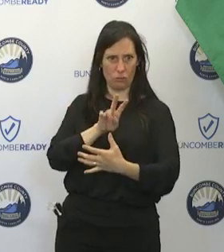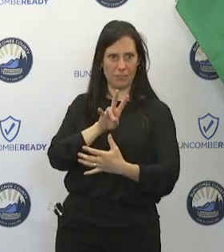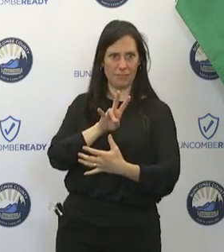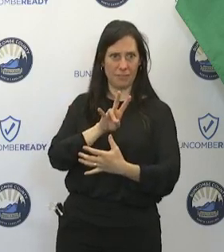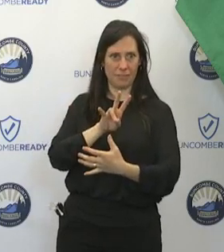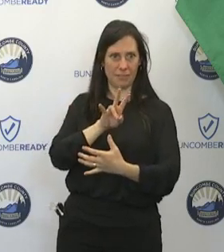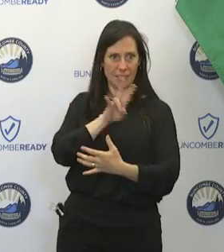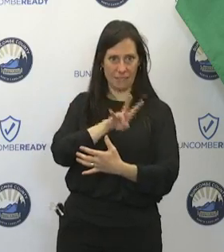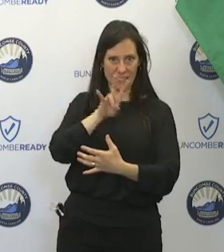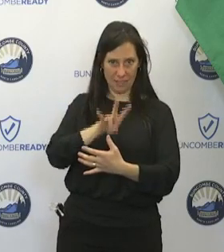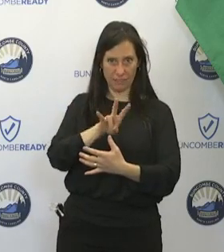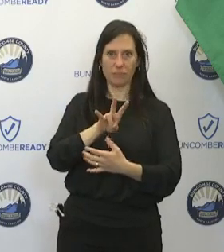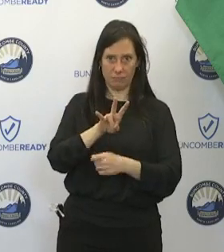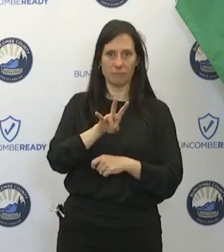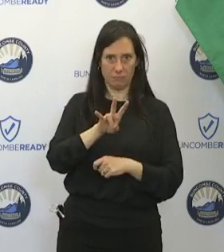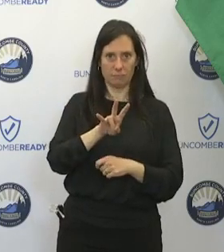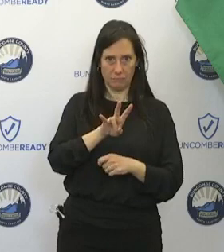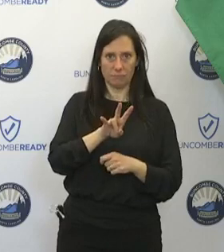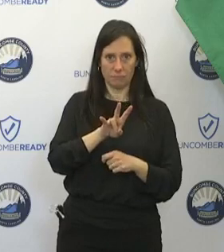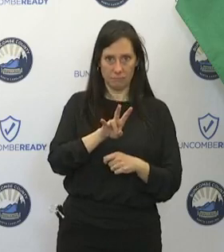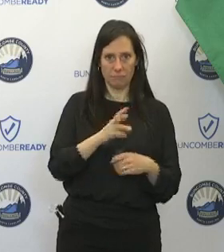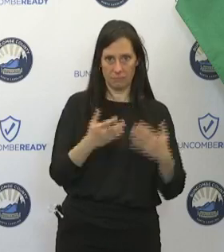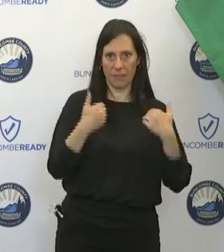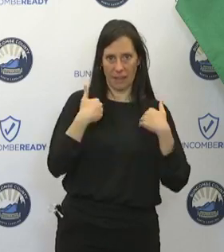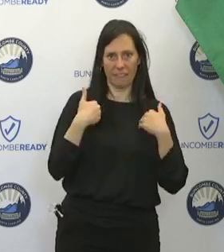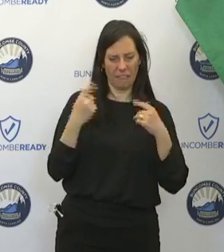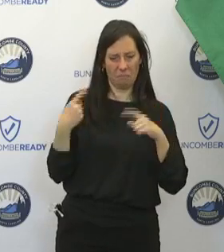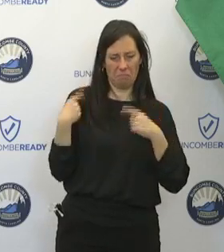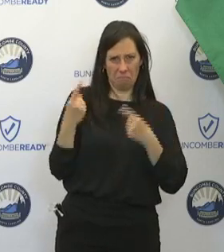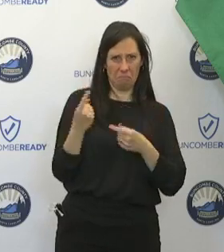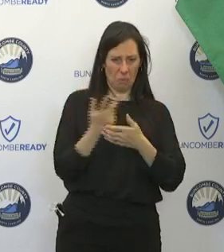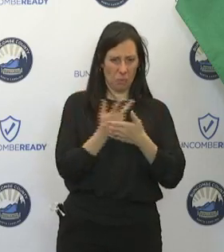33% reduction in about 4 weeks.